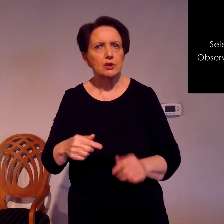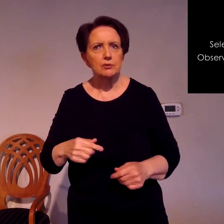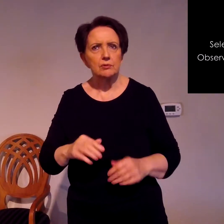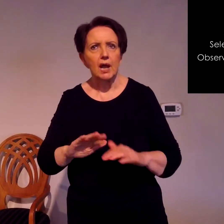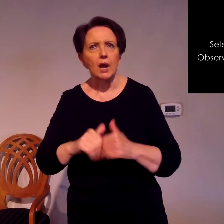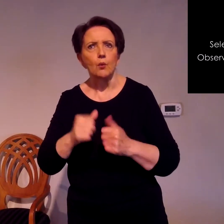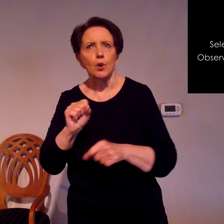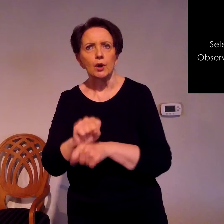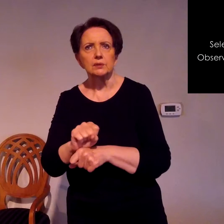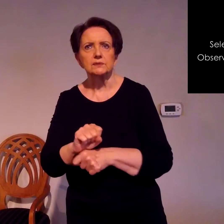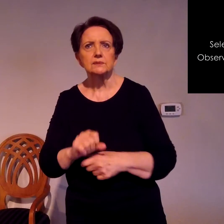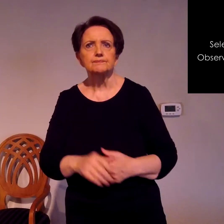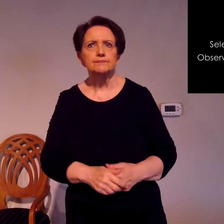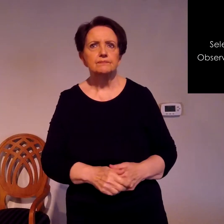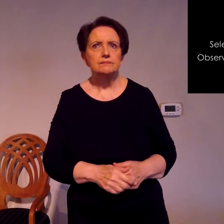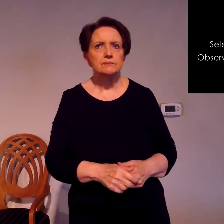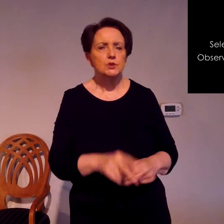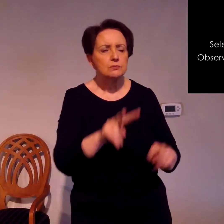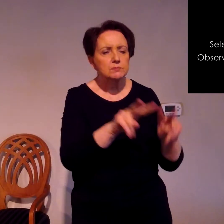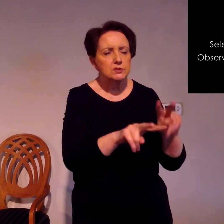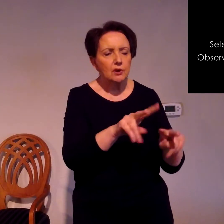Number 1, we observe data.